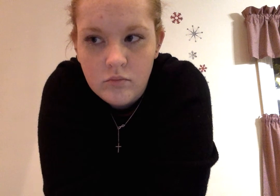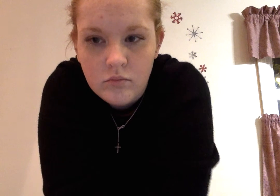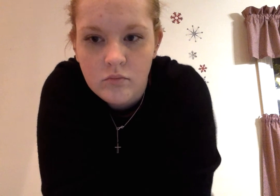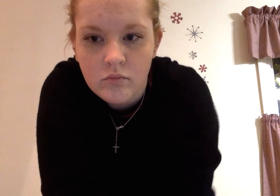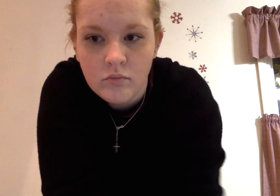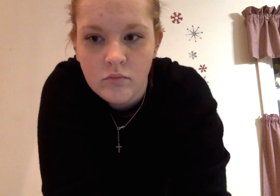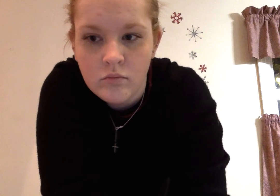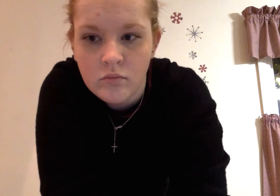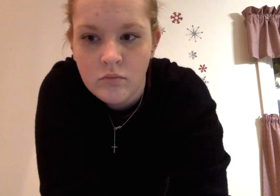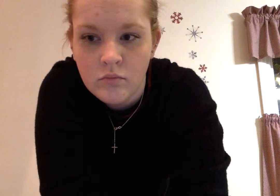expectation.